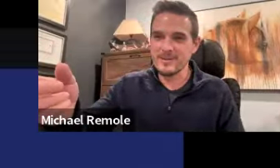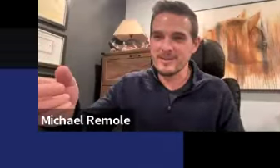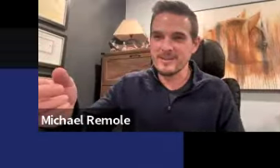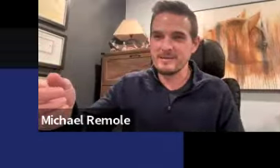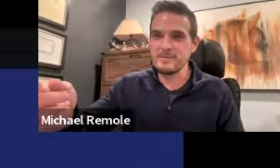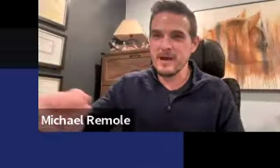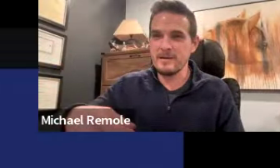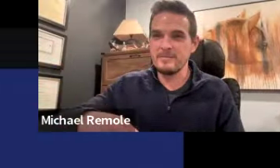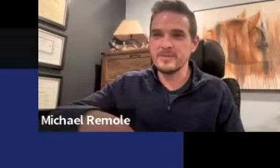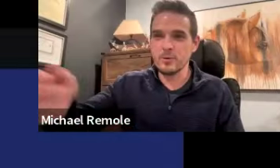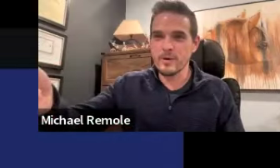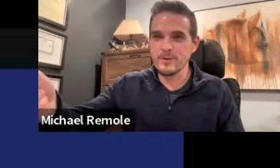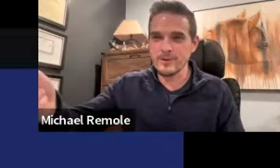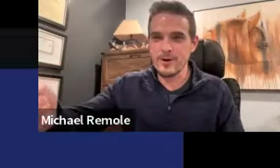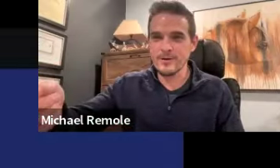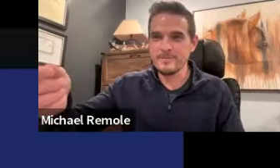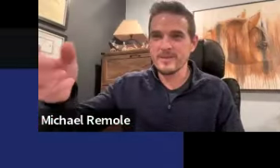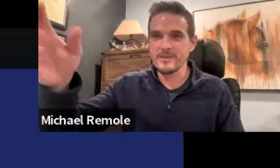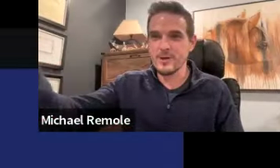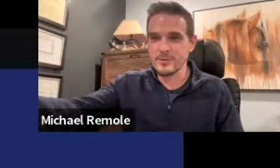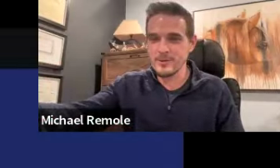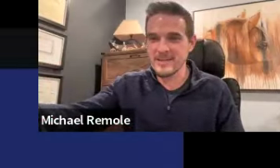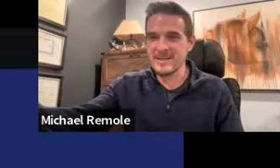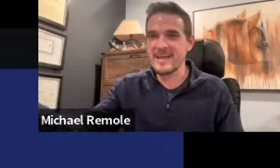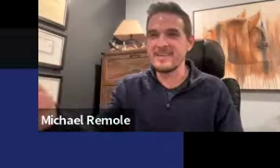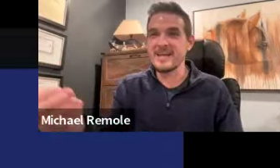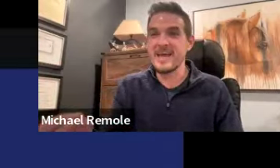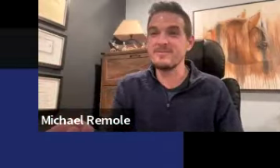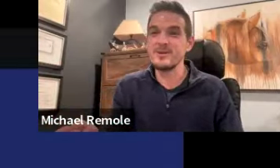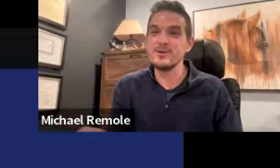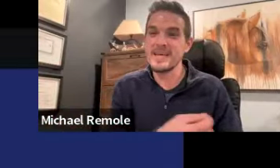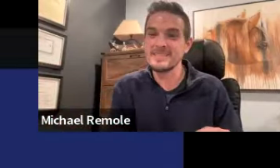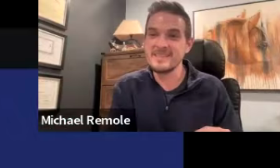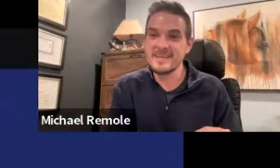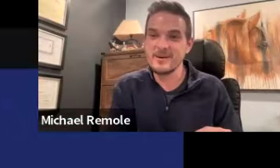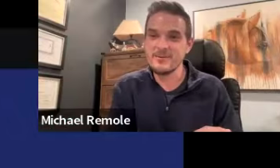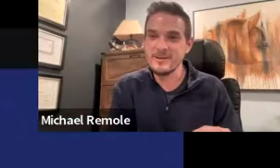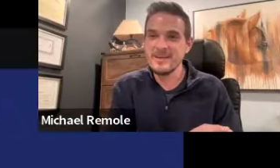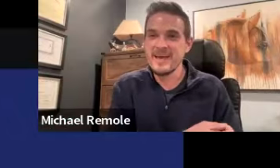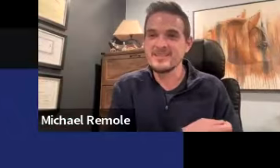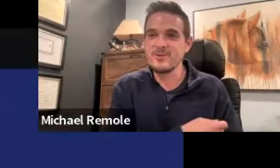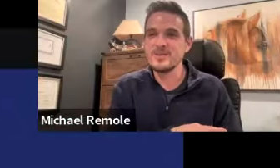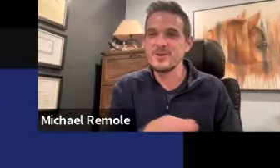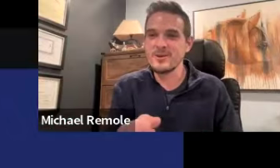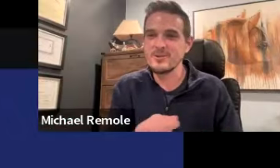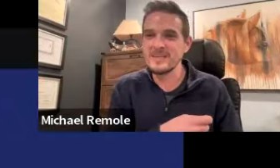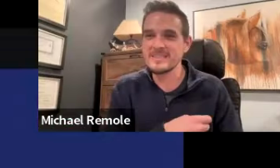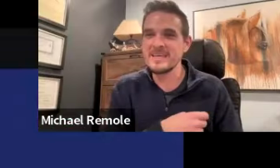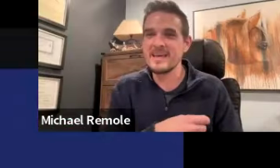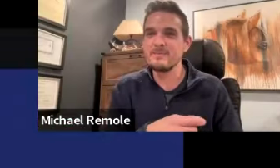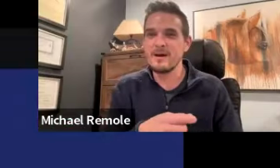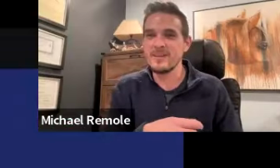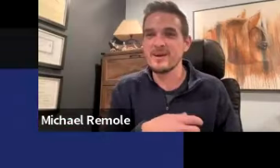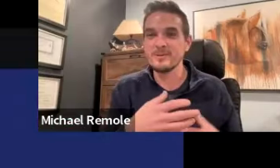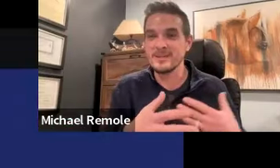throw the toy for the dog. The dog would go get it, and then I'd have the dog take it to the kiddo. And so we started doing